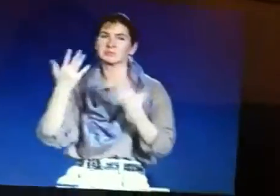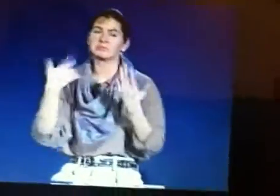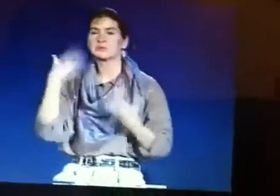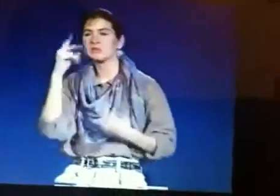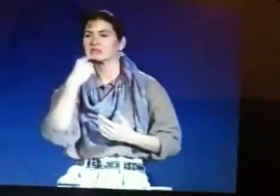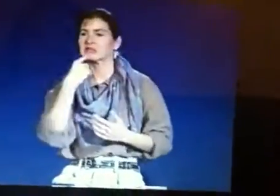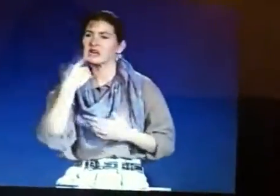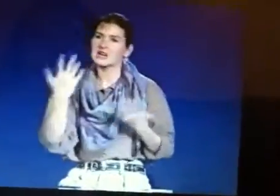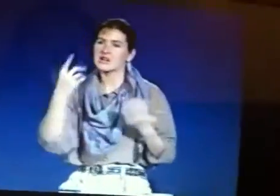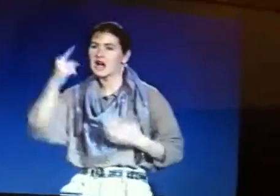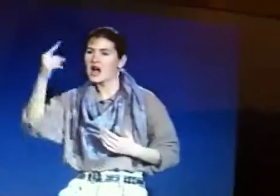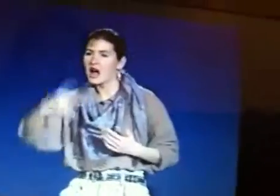stir it in another